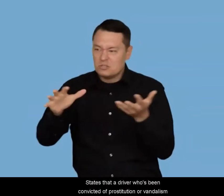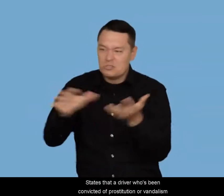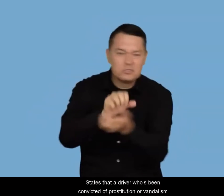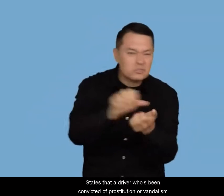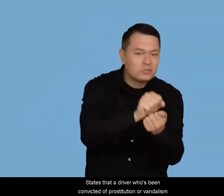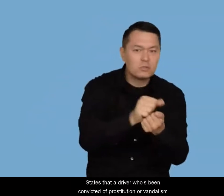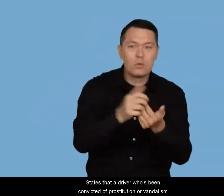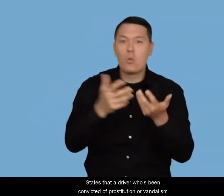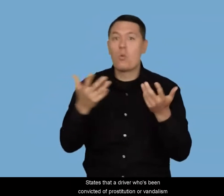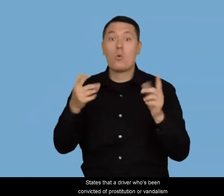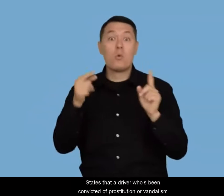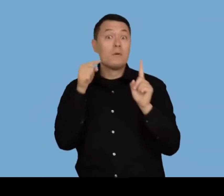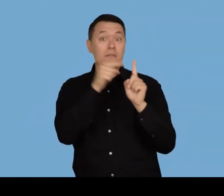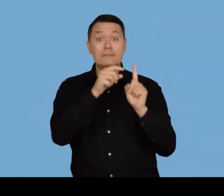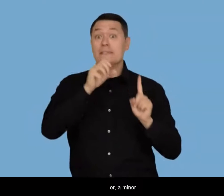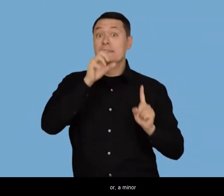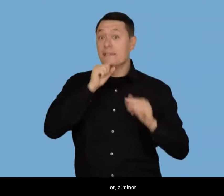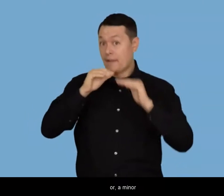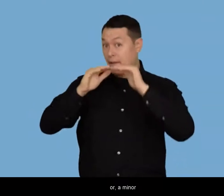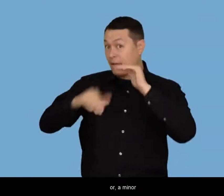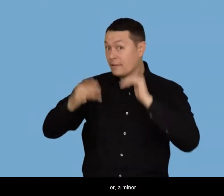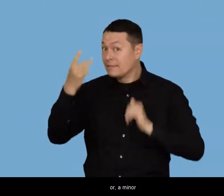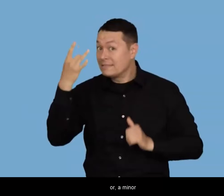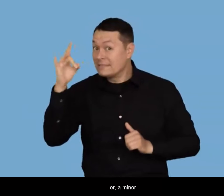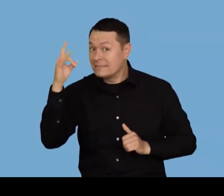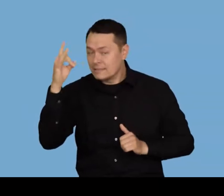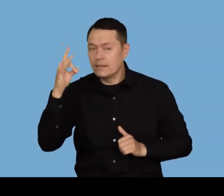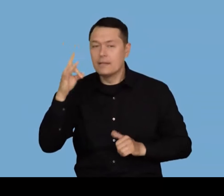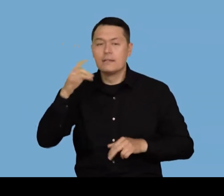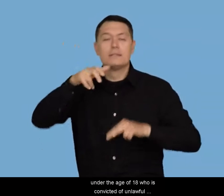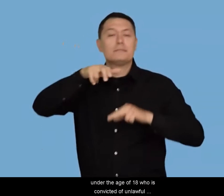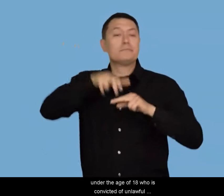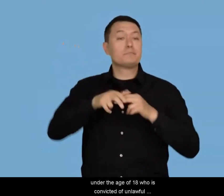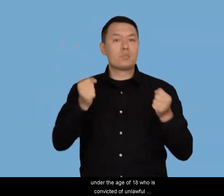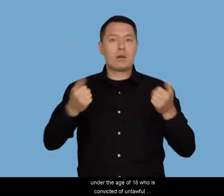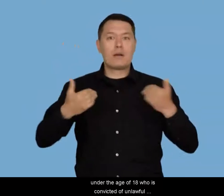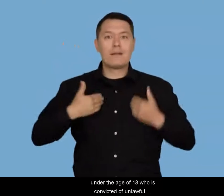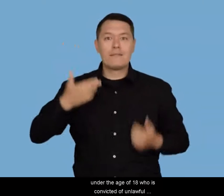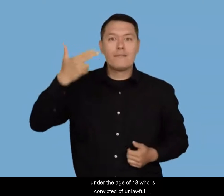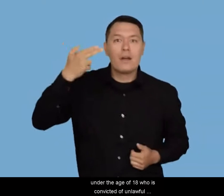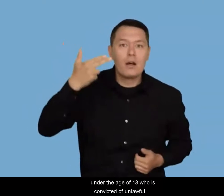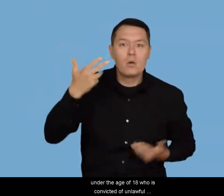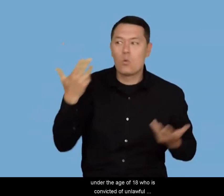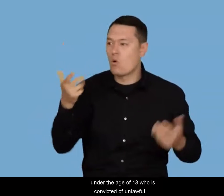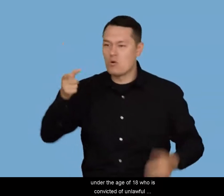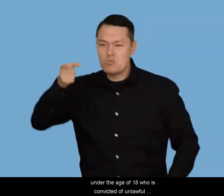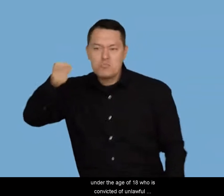prostitution or vandalism, or a minor under the age of 18 who is convicted of